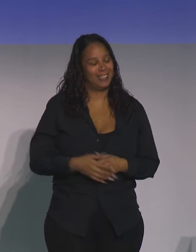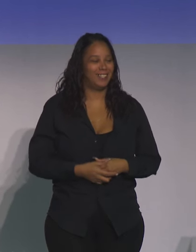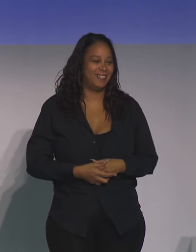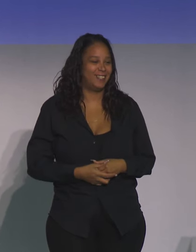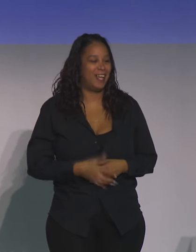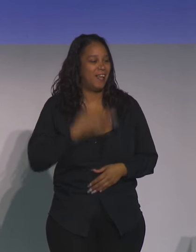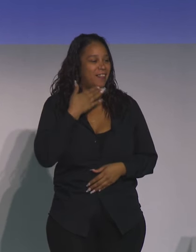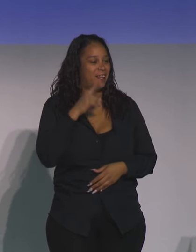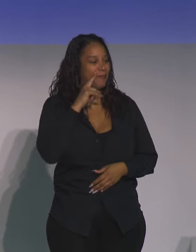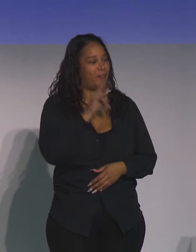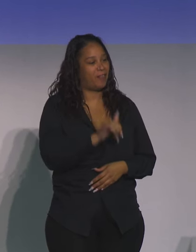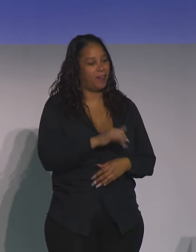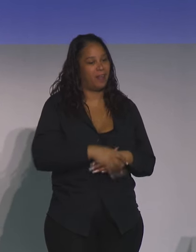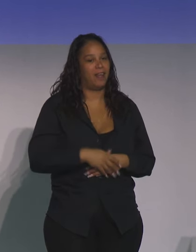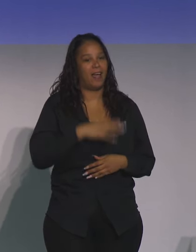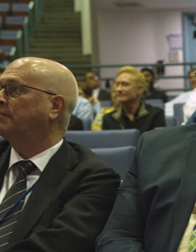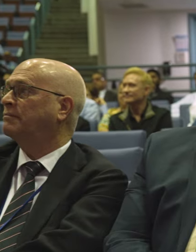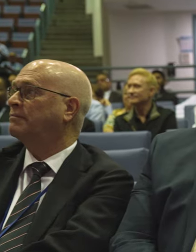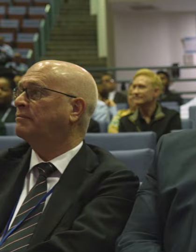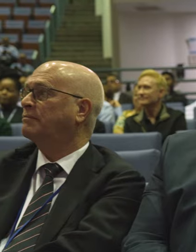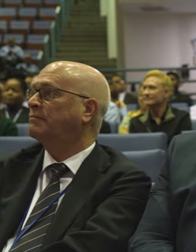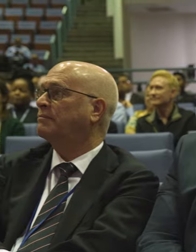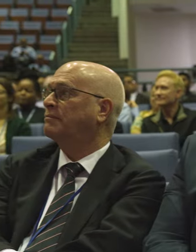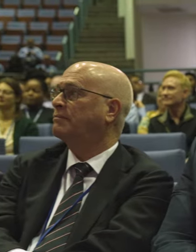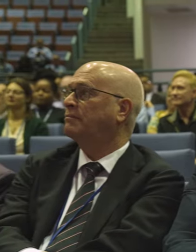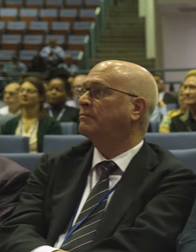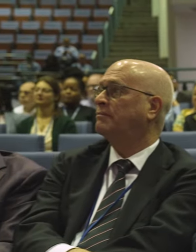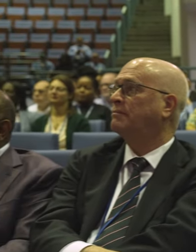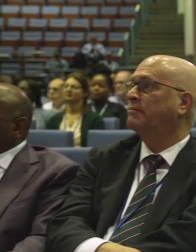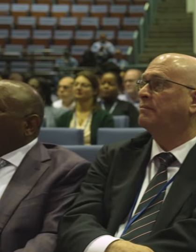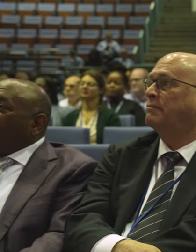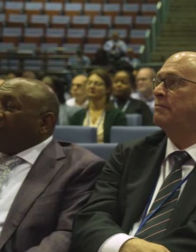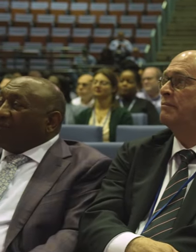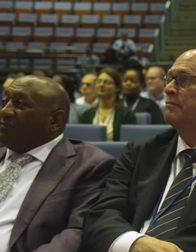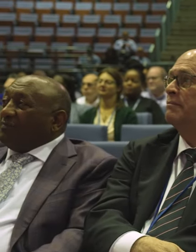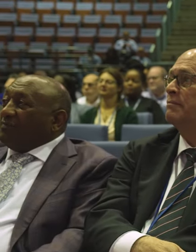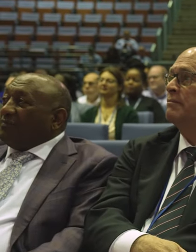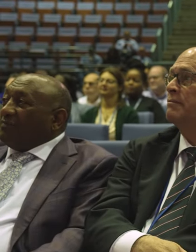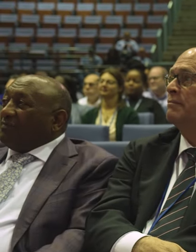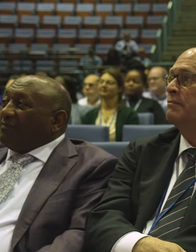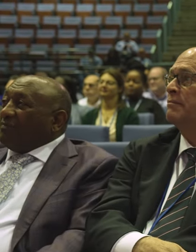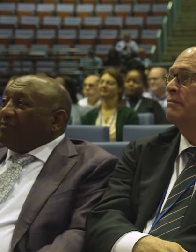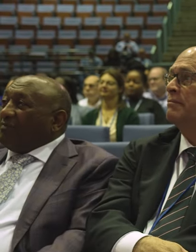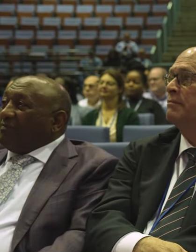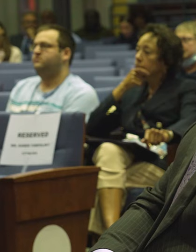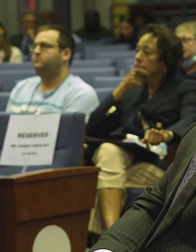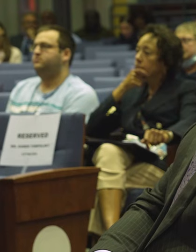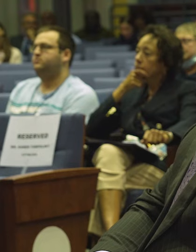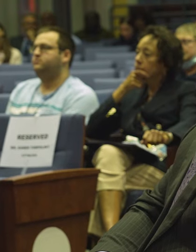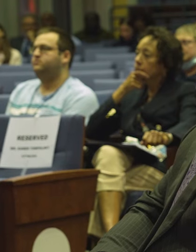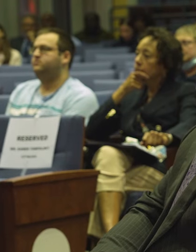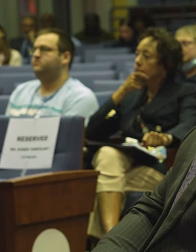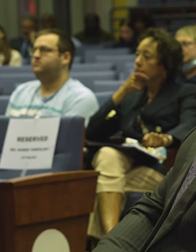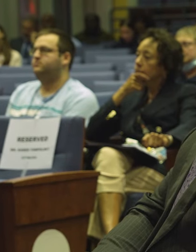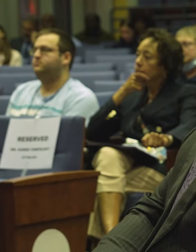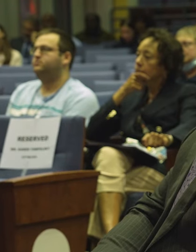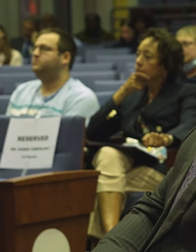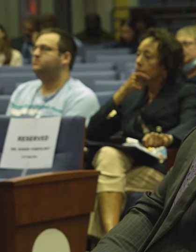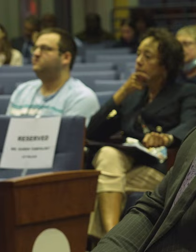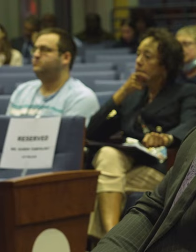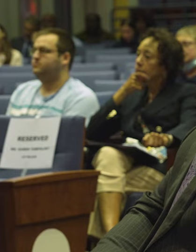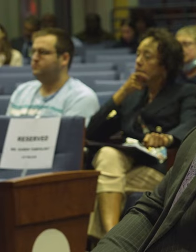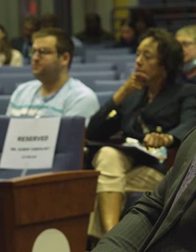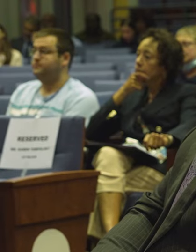thank you for that. And it's wonderful to be back at Downstate. First, let me say a few words about my